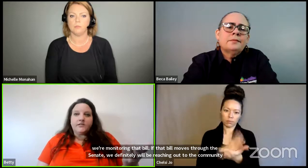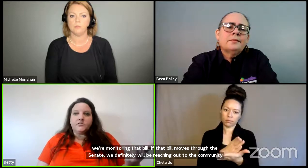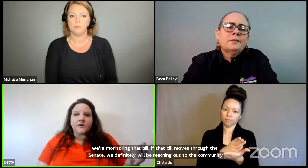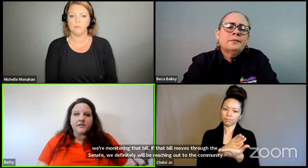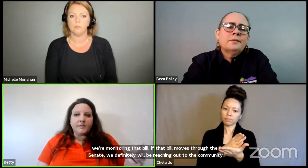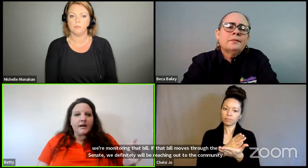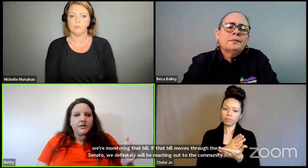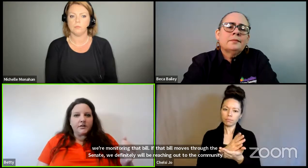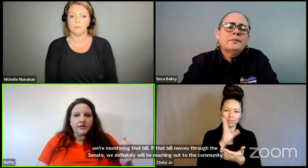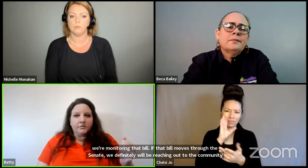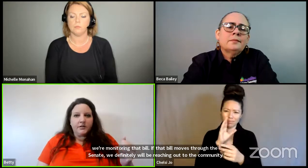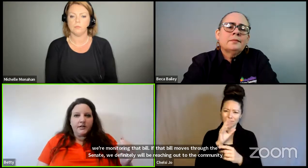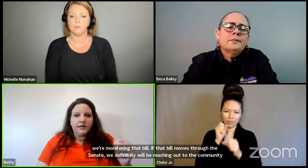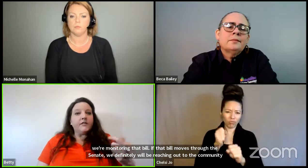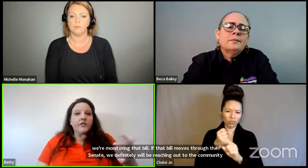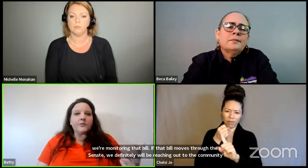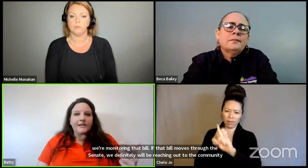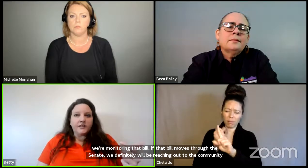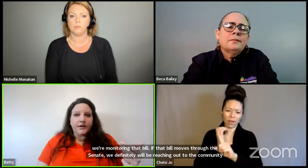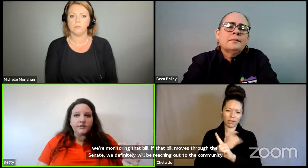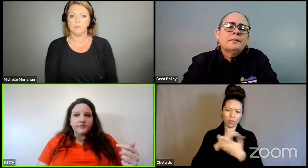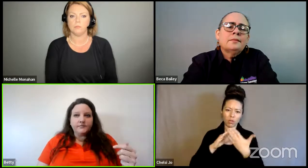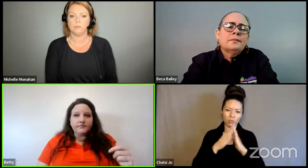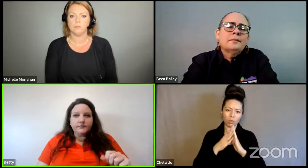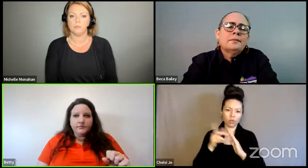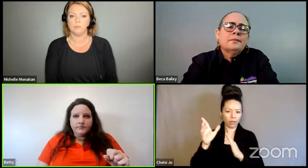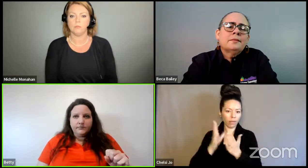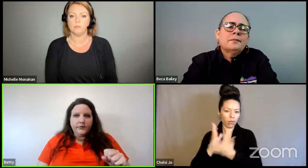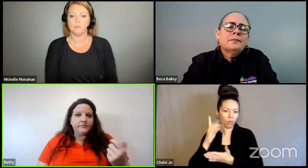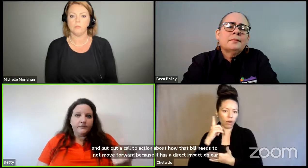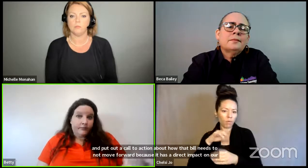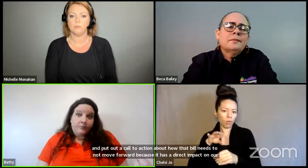it has a direct impact on our community and their right to vote